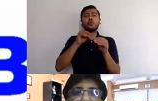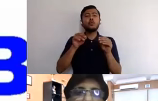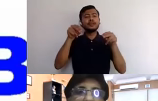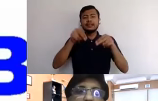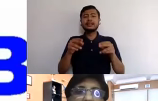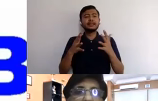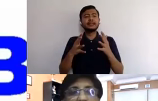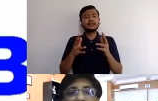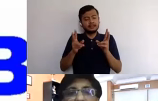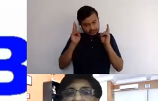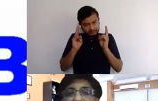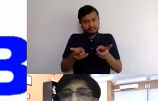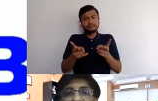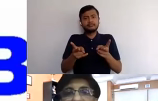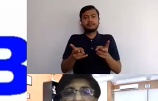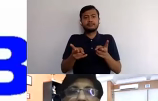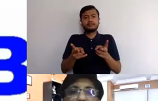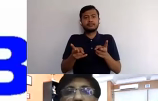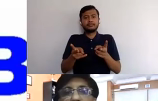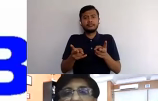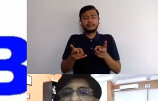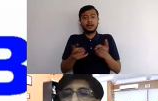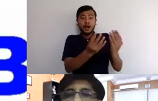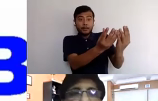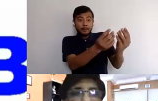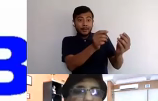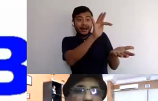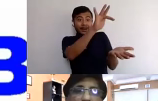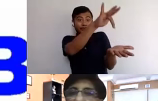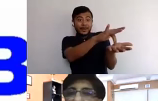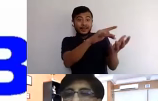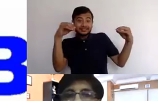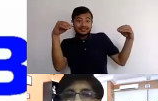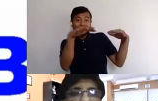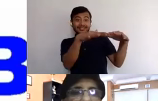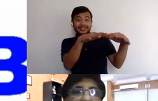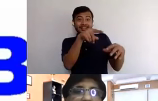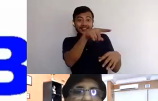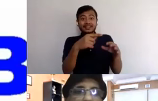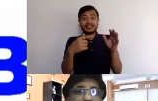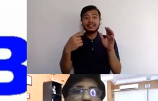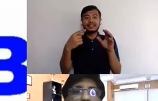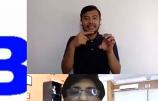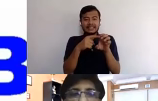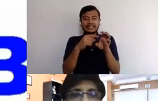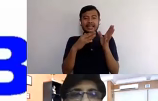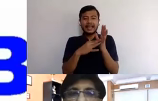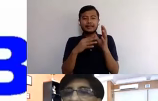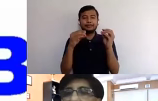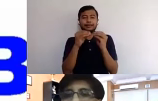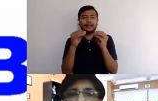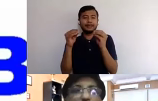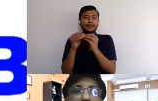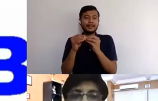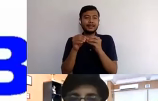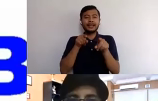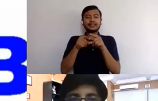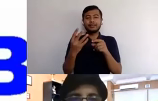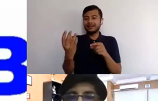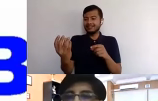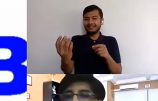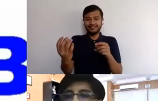particularly the public Wi-Fi can supplement the EMBB use cases, whether they are hotspots or work in cloud, or